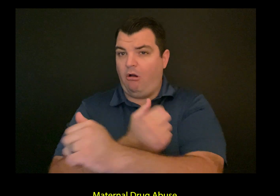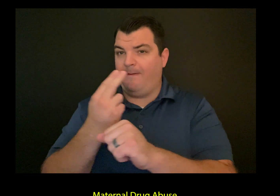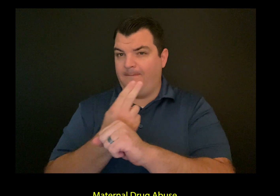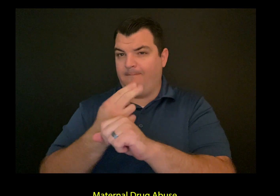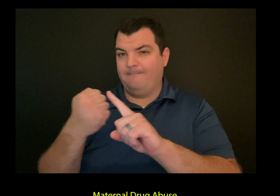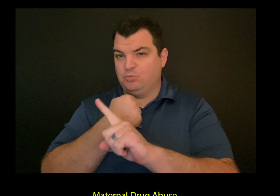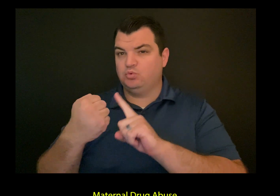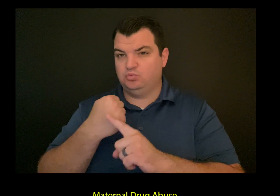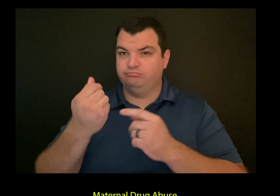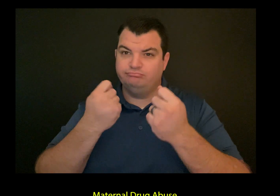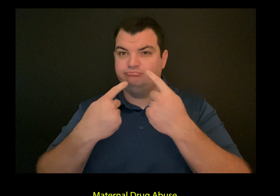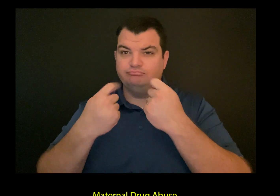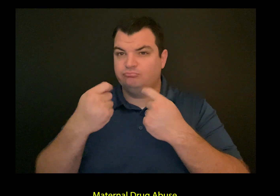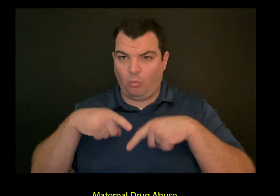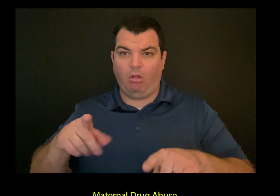maternal drug abuse,